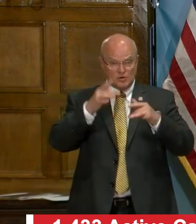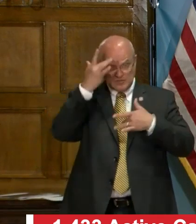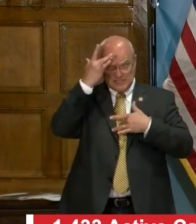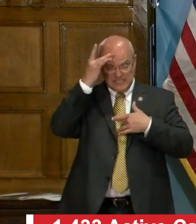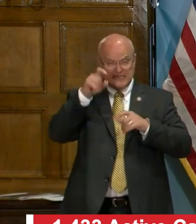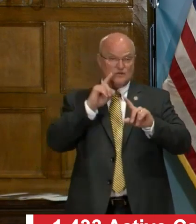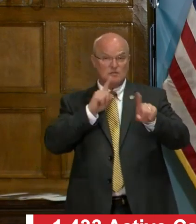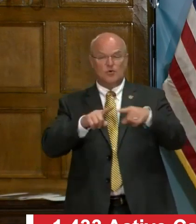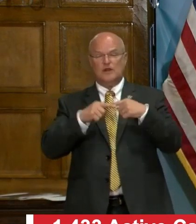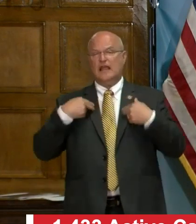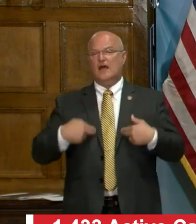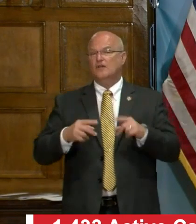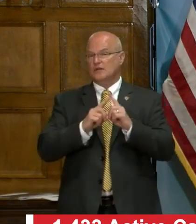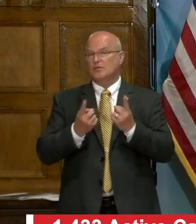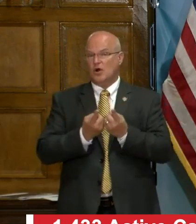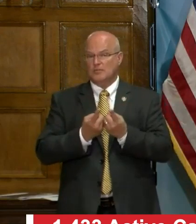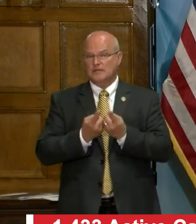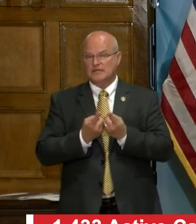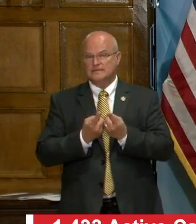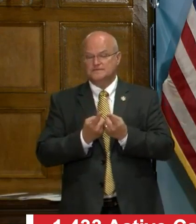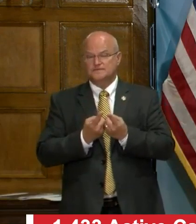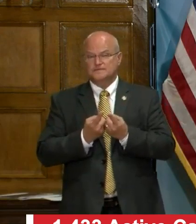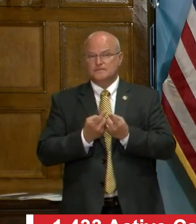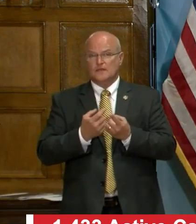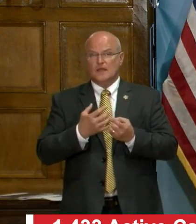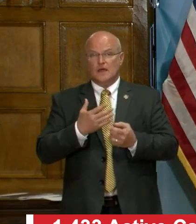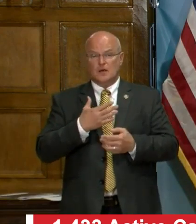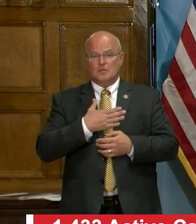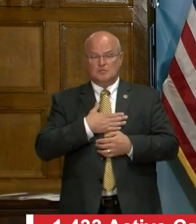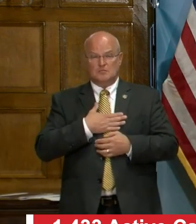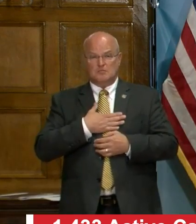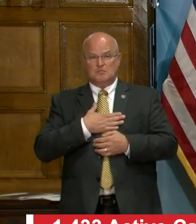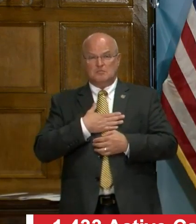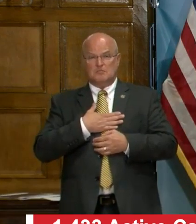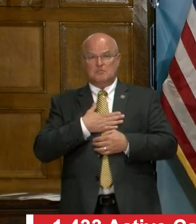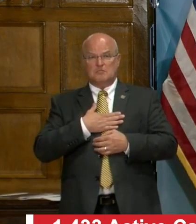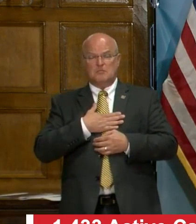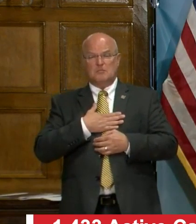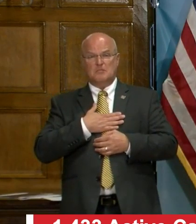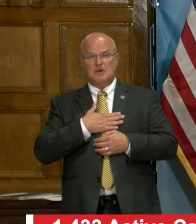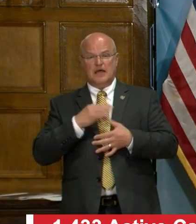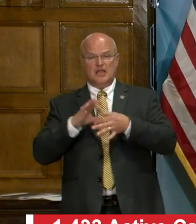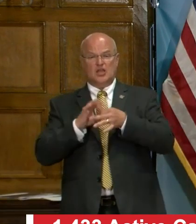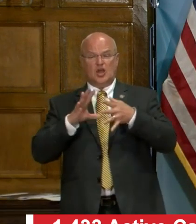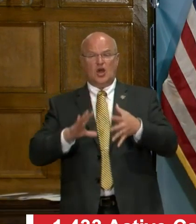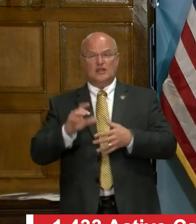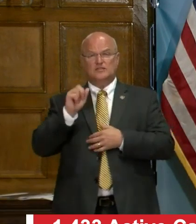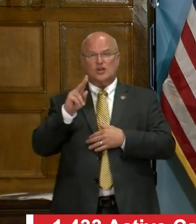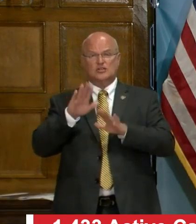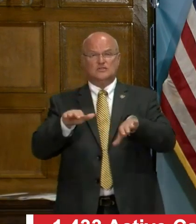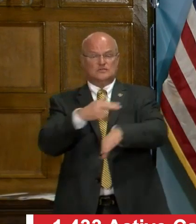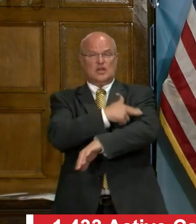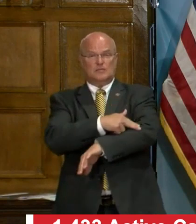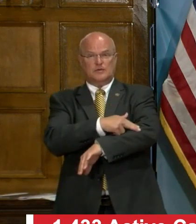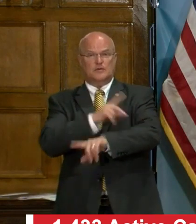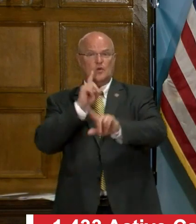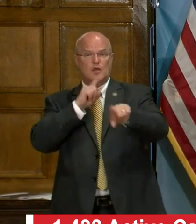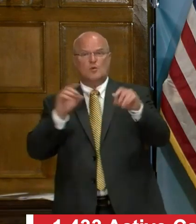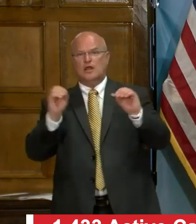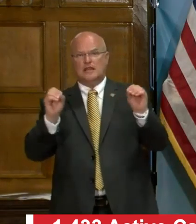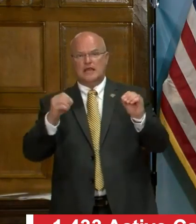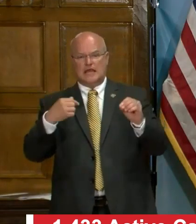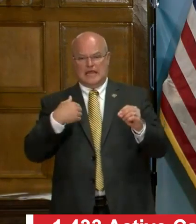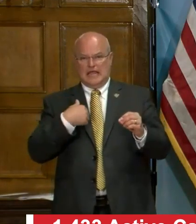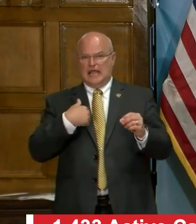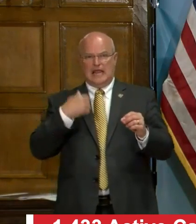It needs to be reported to the health department. My colleagues at the Arkansas Children's Hospital have not reported any, and